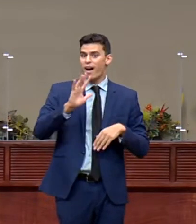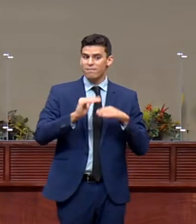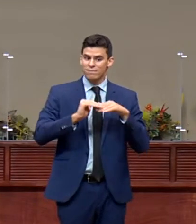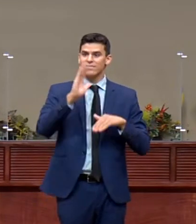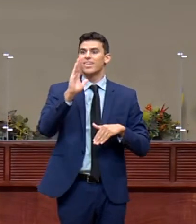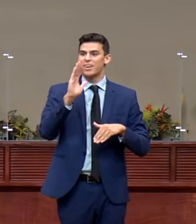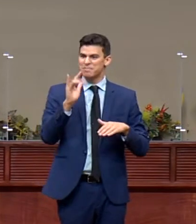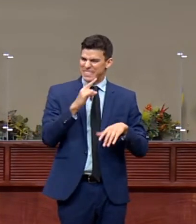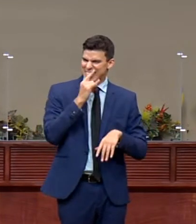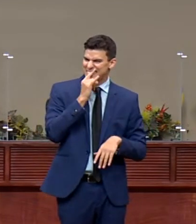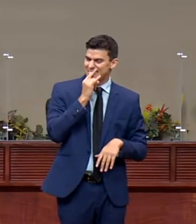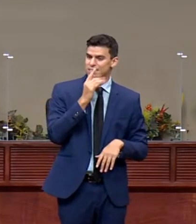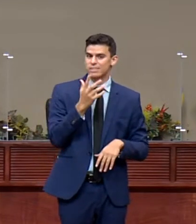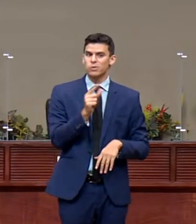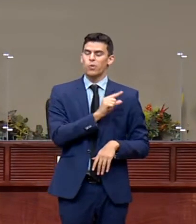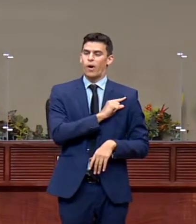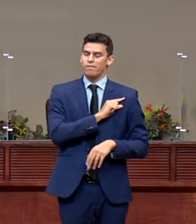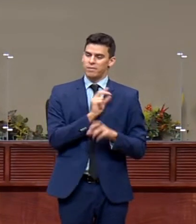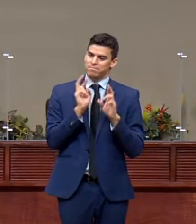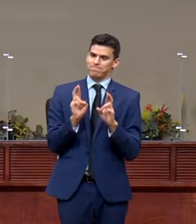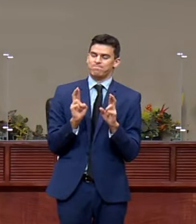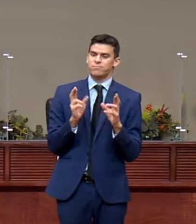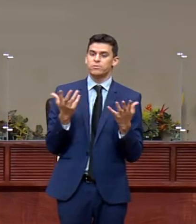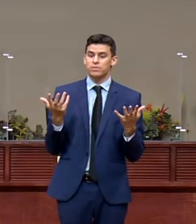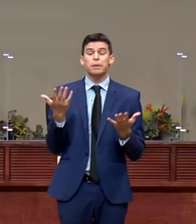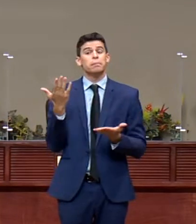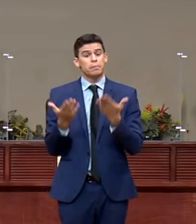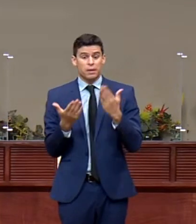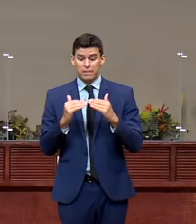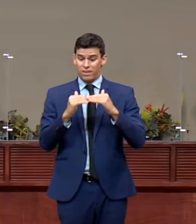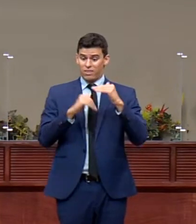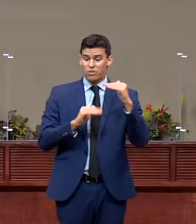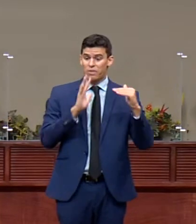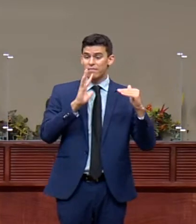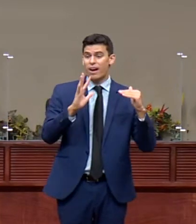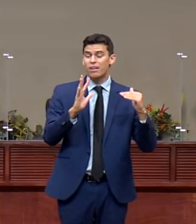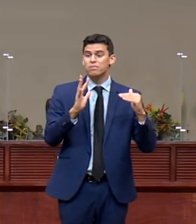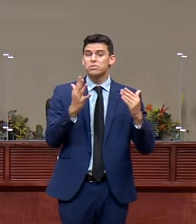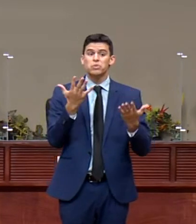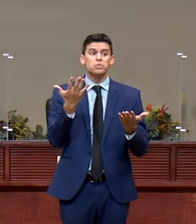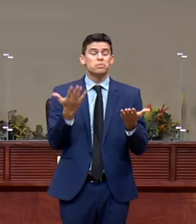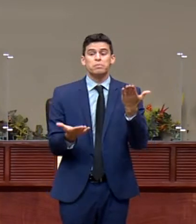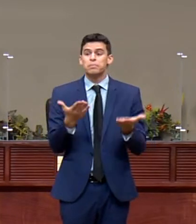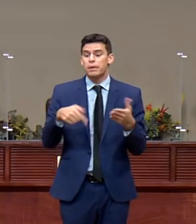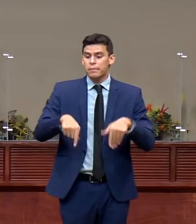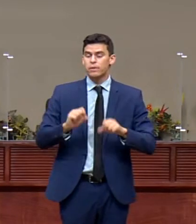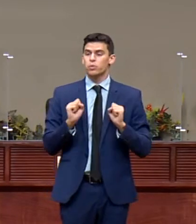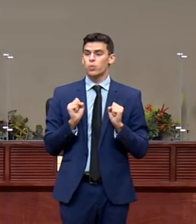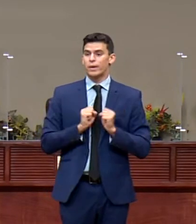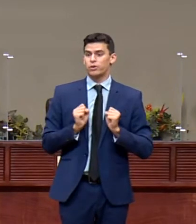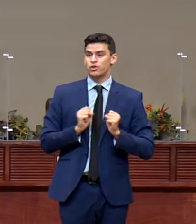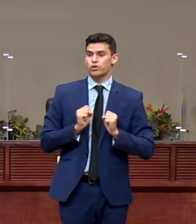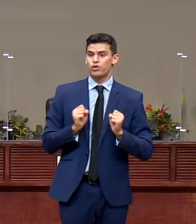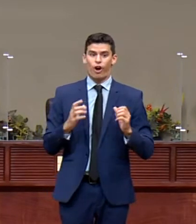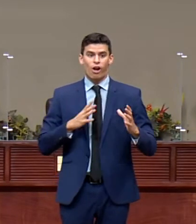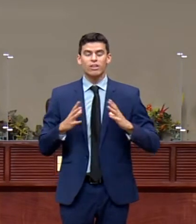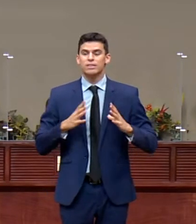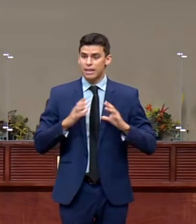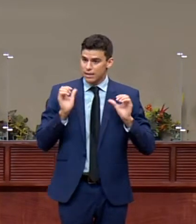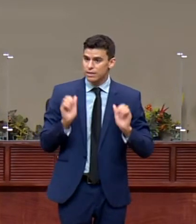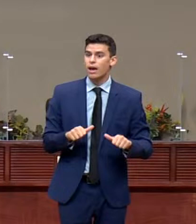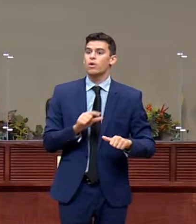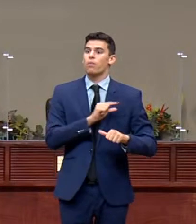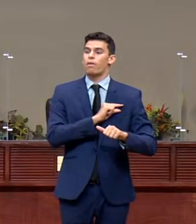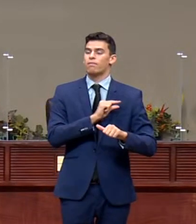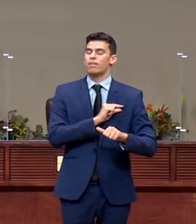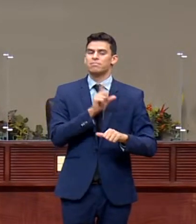those younger than that, maybe by our winter time, by the holiday season. But one thing we do have to